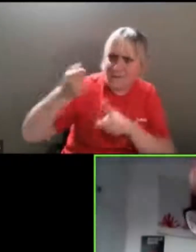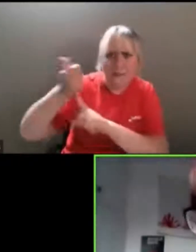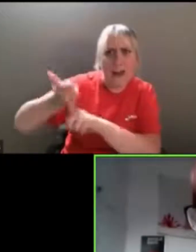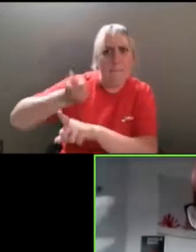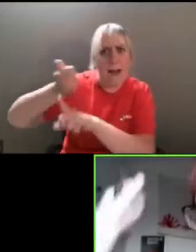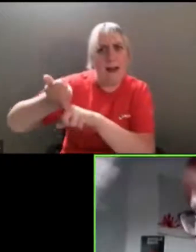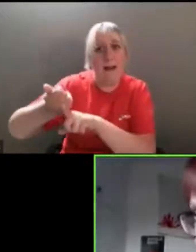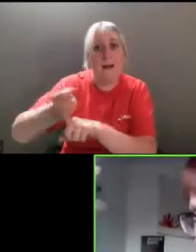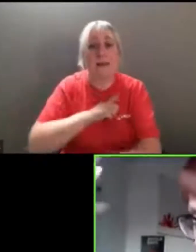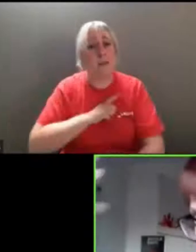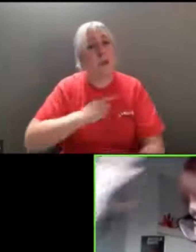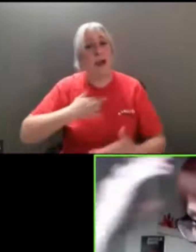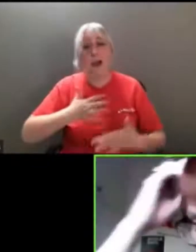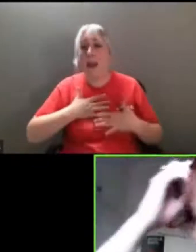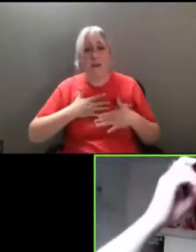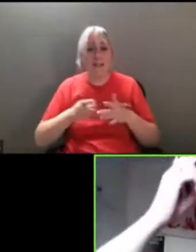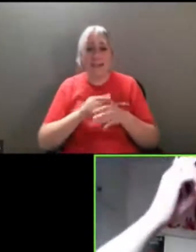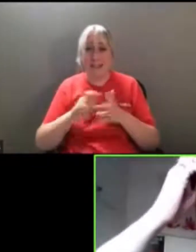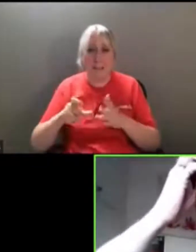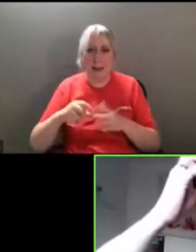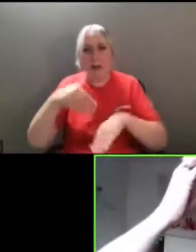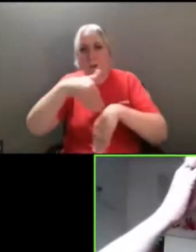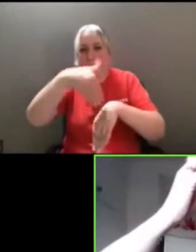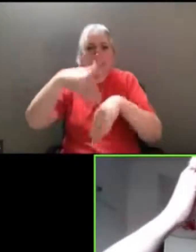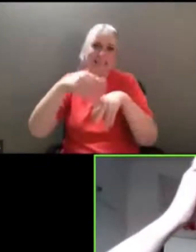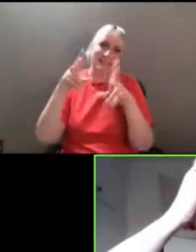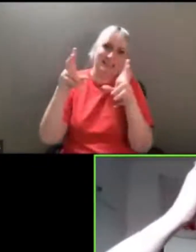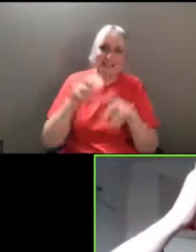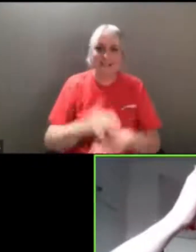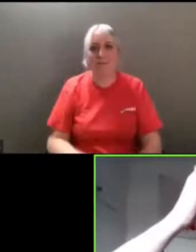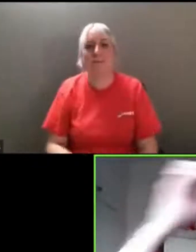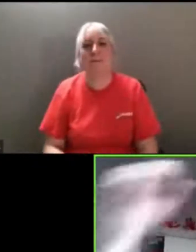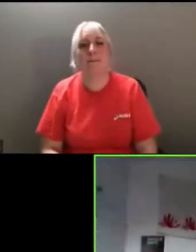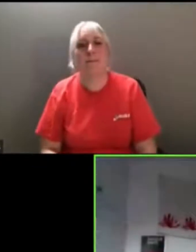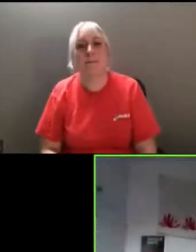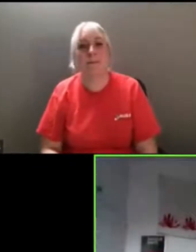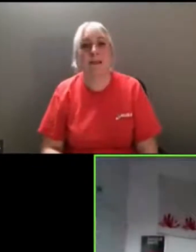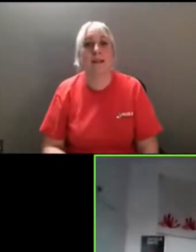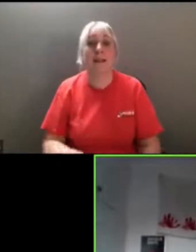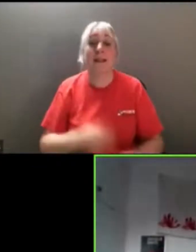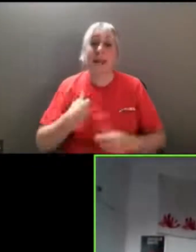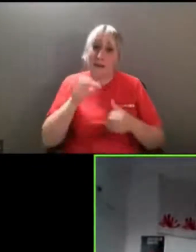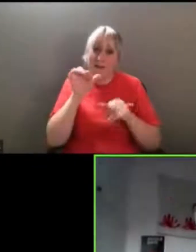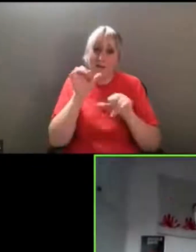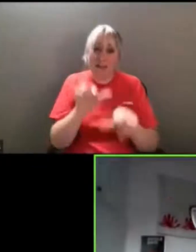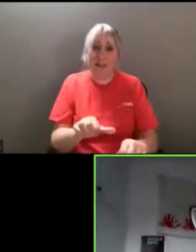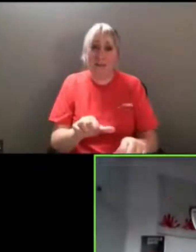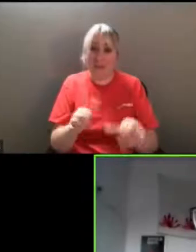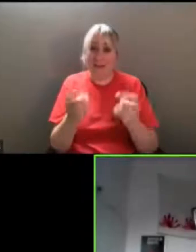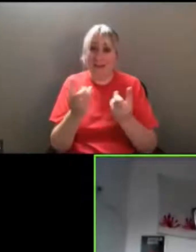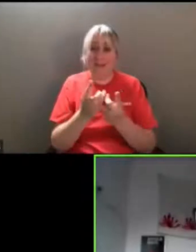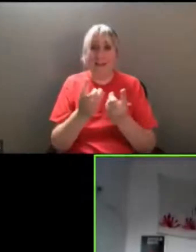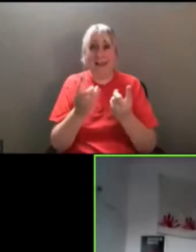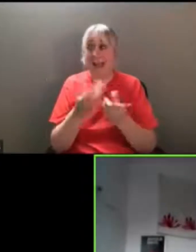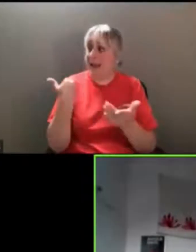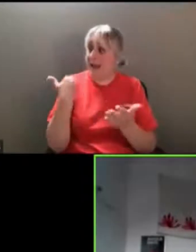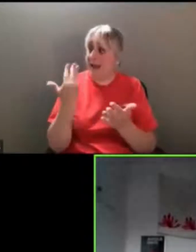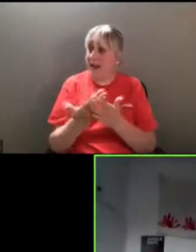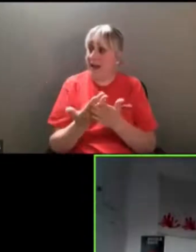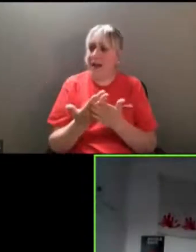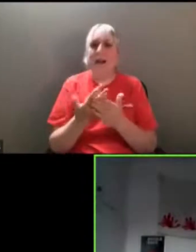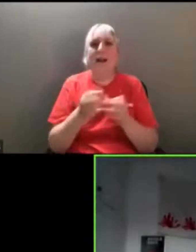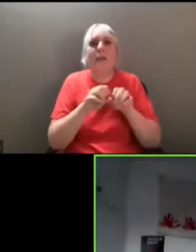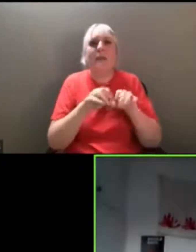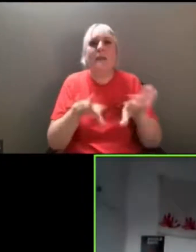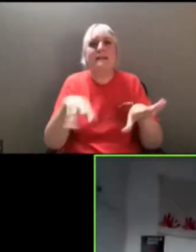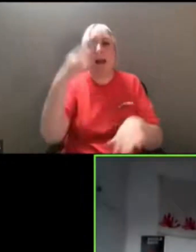DPAC naughtiness. My favourite one, it's very difficult to answer because we've done so many, probably when I think the media called it the storming